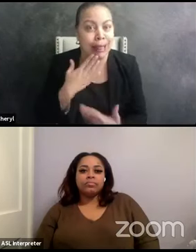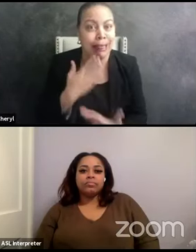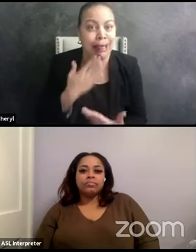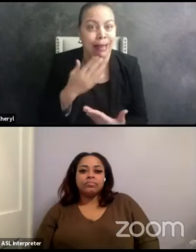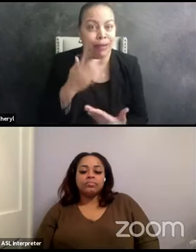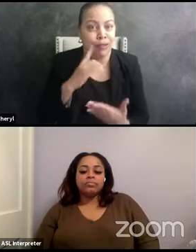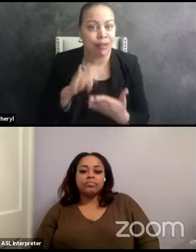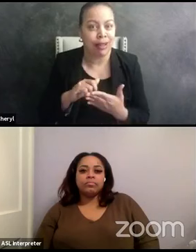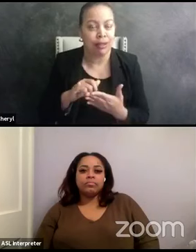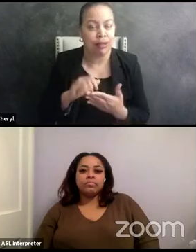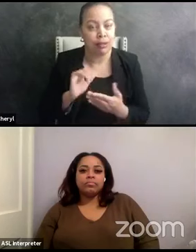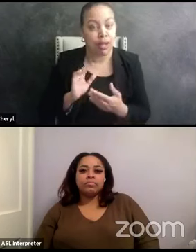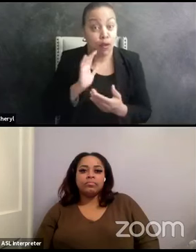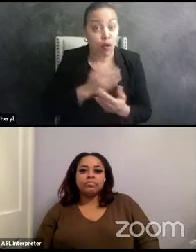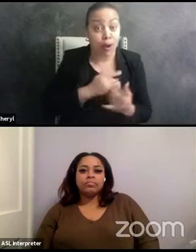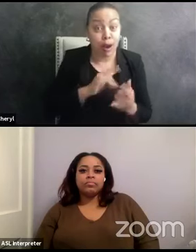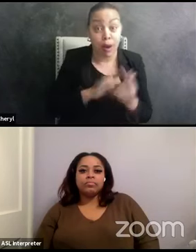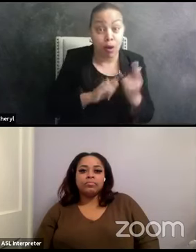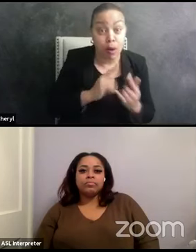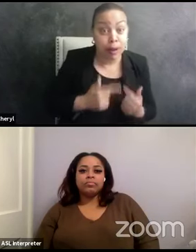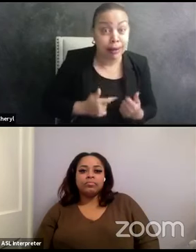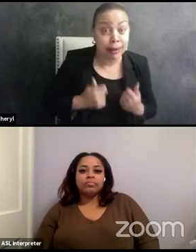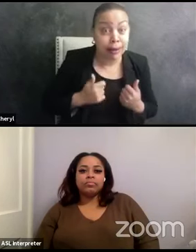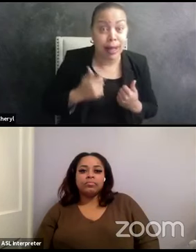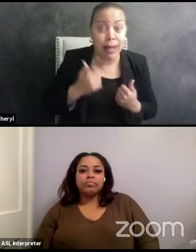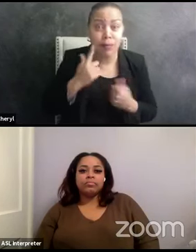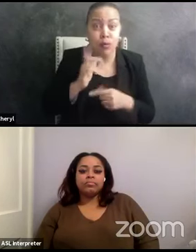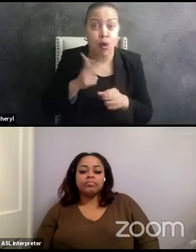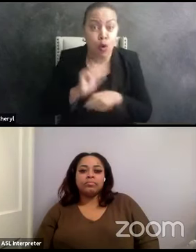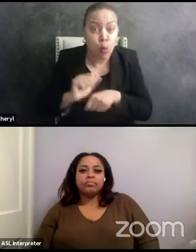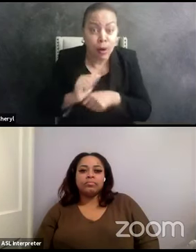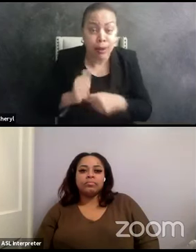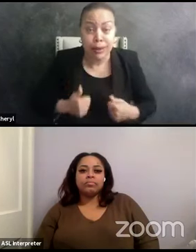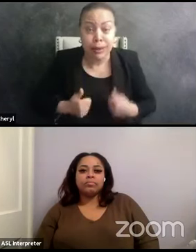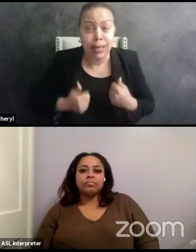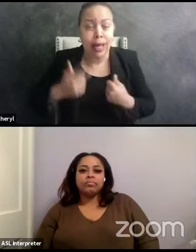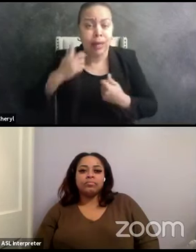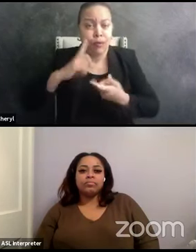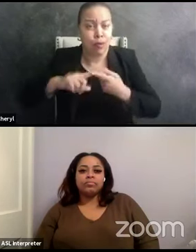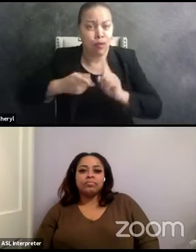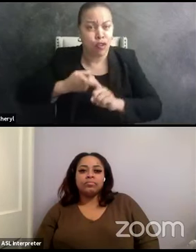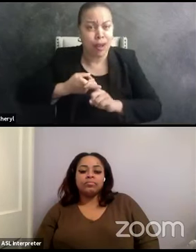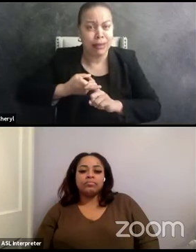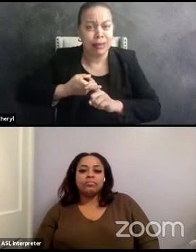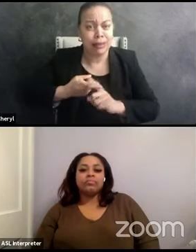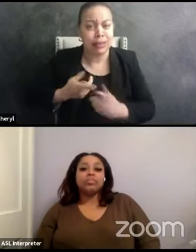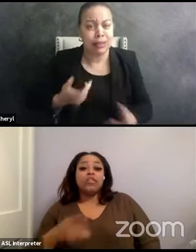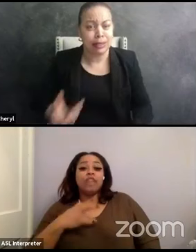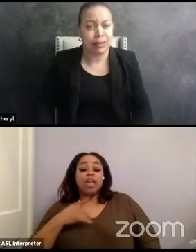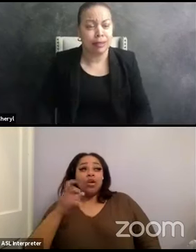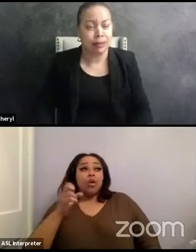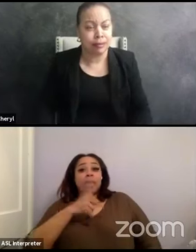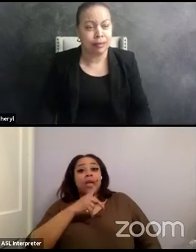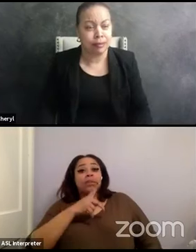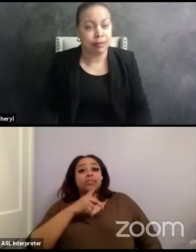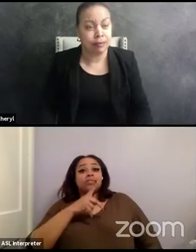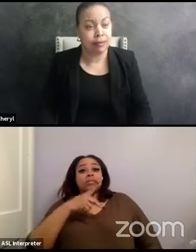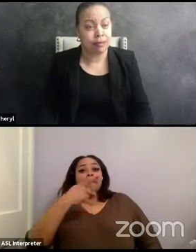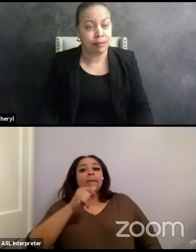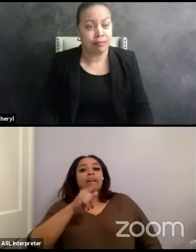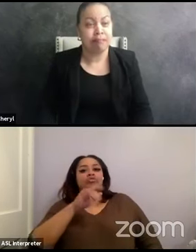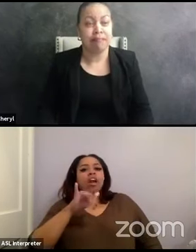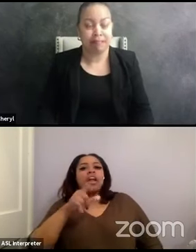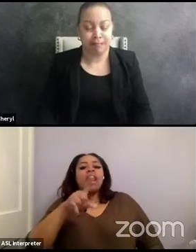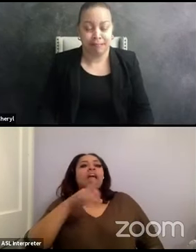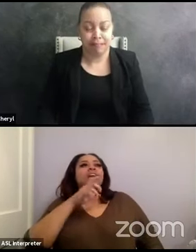romantic lives, in our professional lives, in our friendships. do you And feel like that goes back to patriarchy, like the old